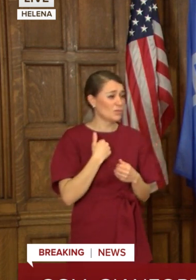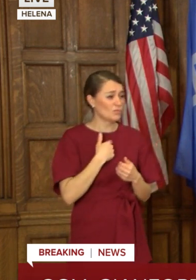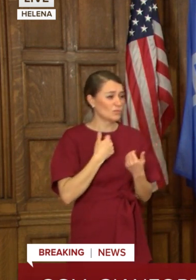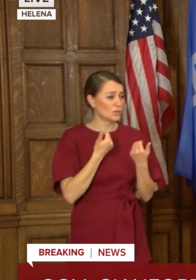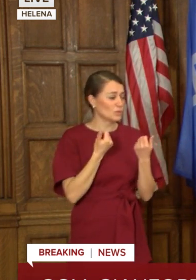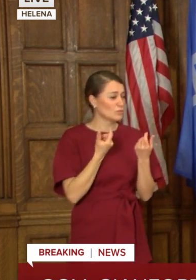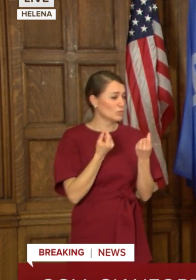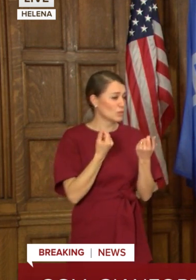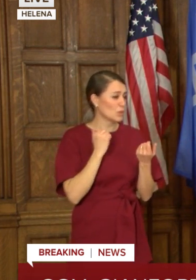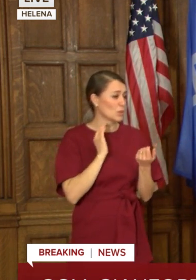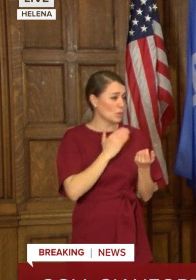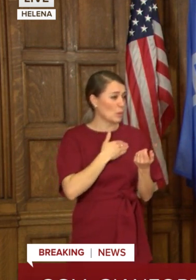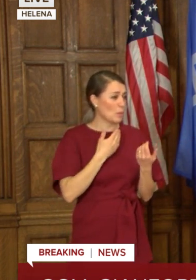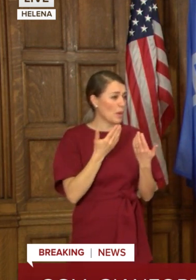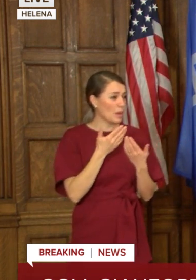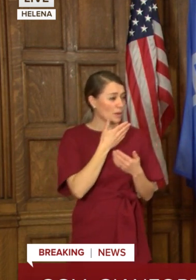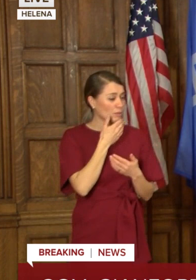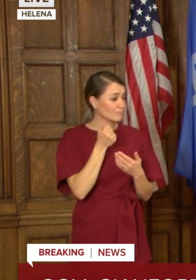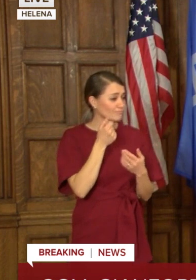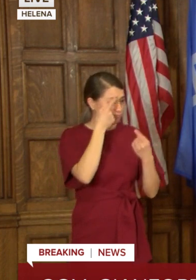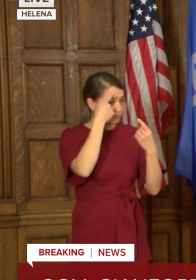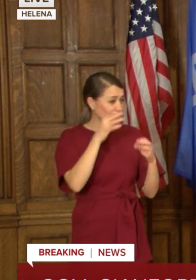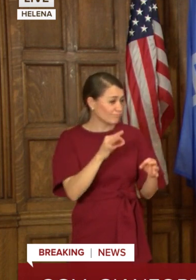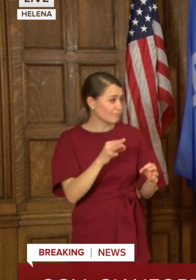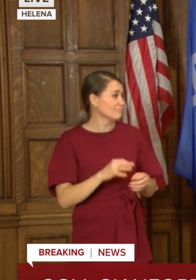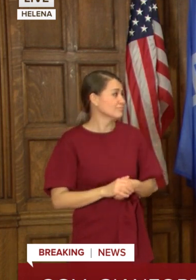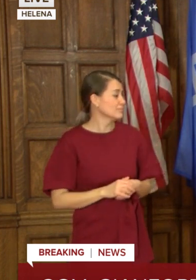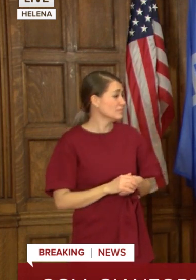Montana. Yeah, another one online here.